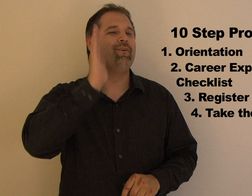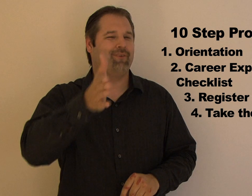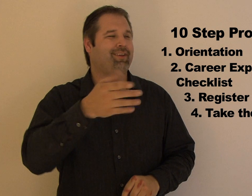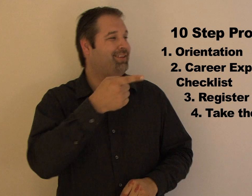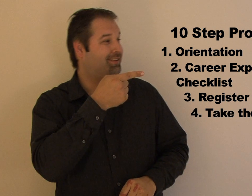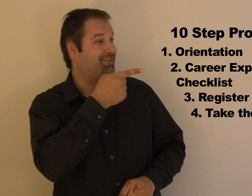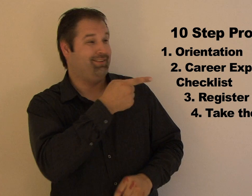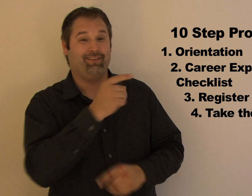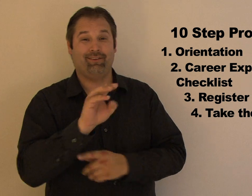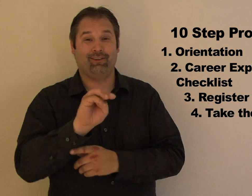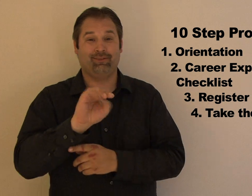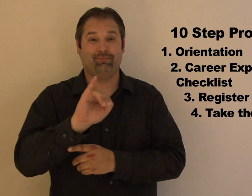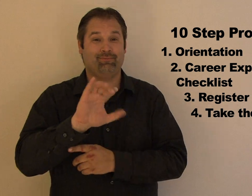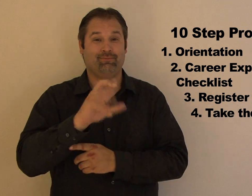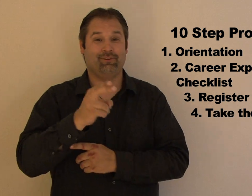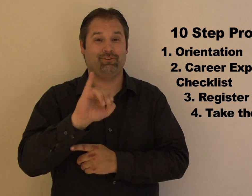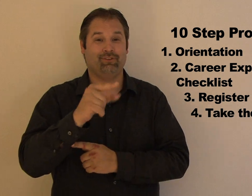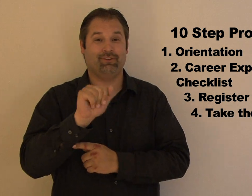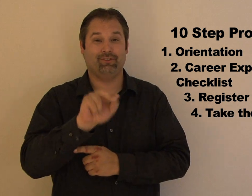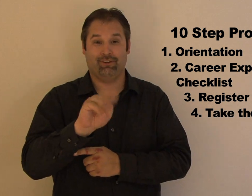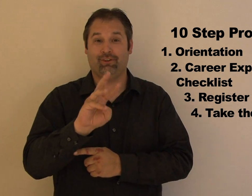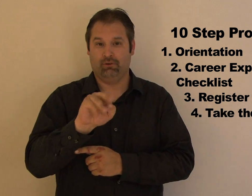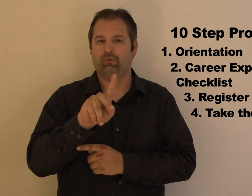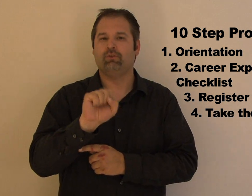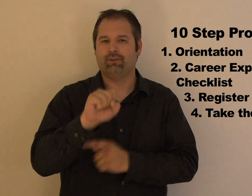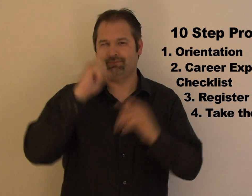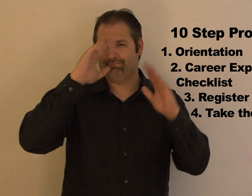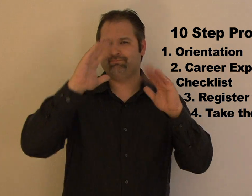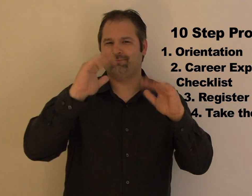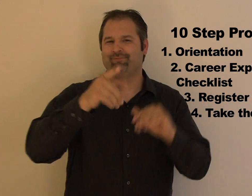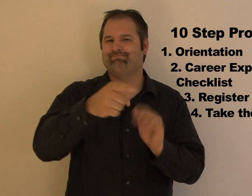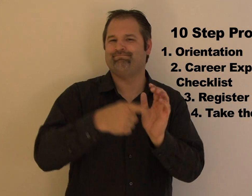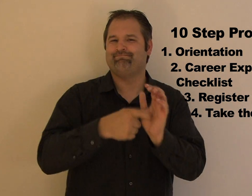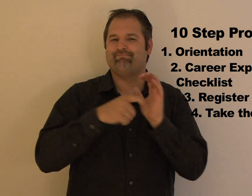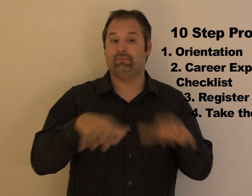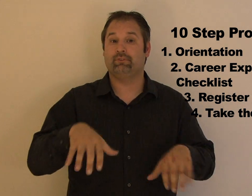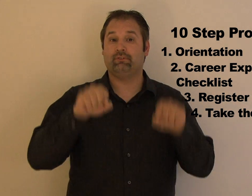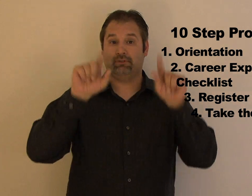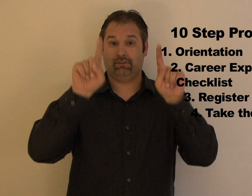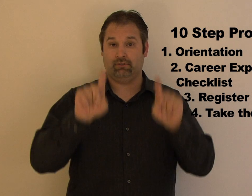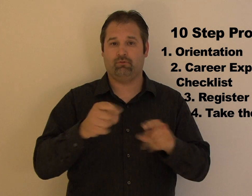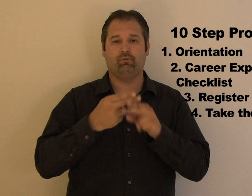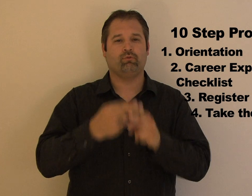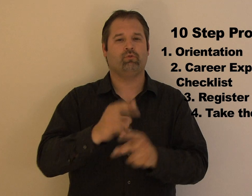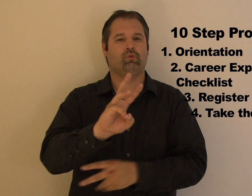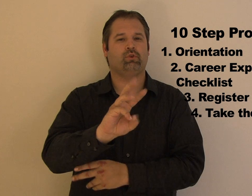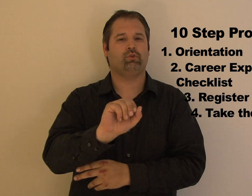Next, take the test. Many Michigan Works offices require you to take a test called Work Keys.